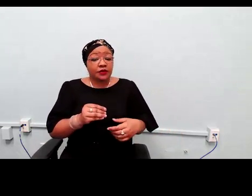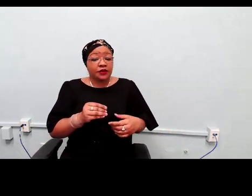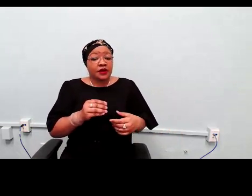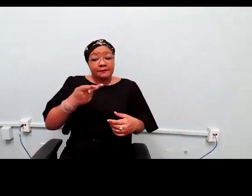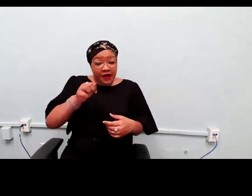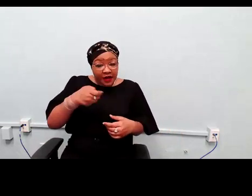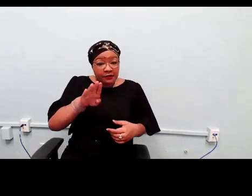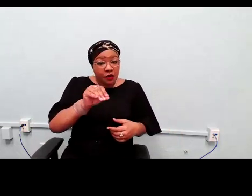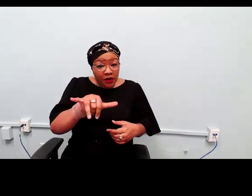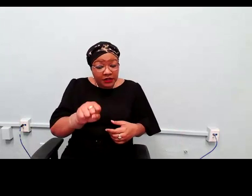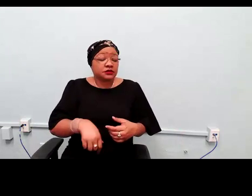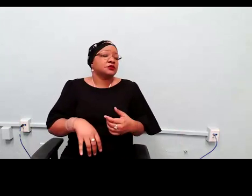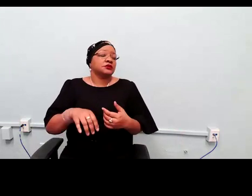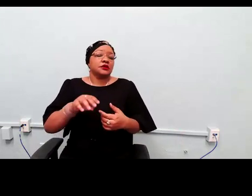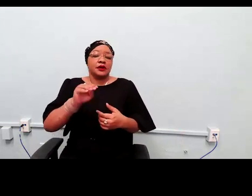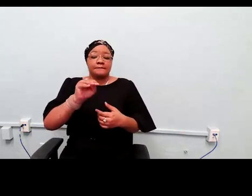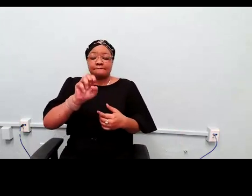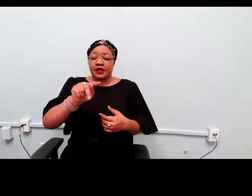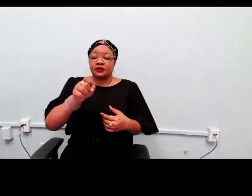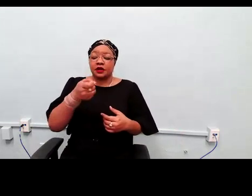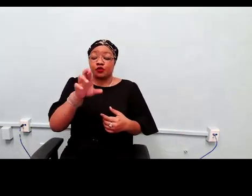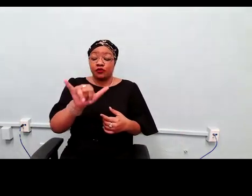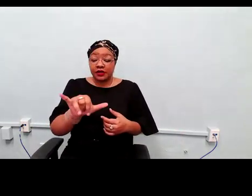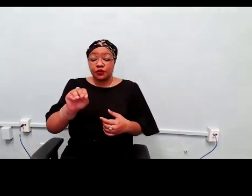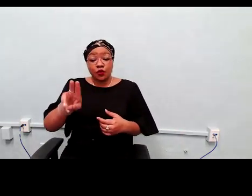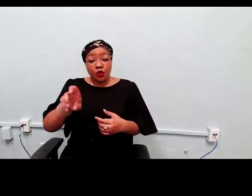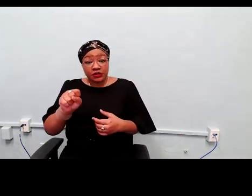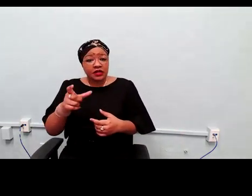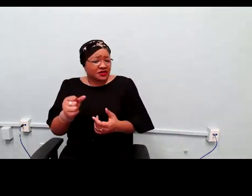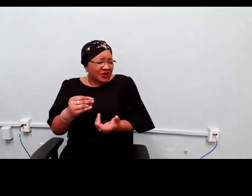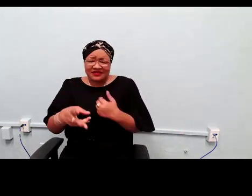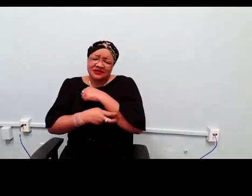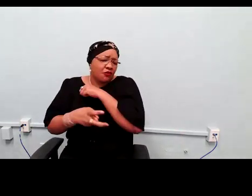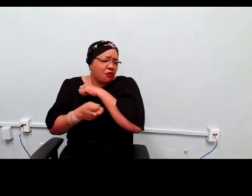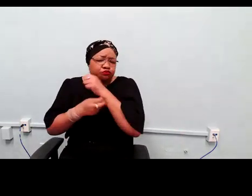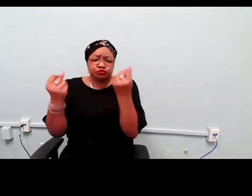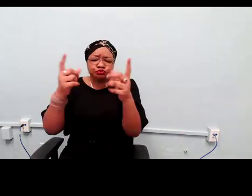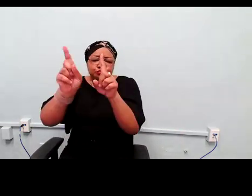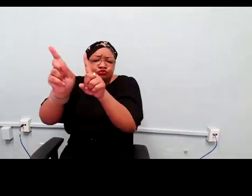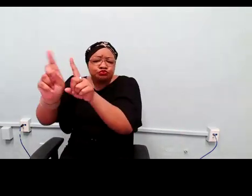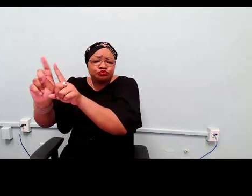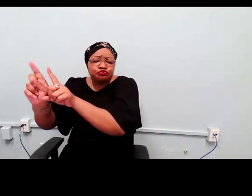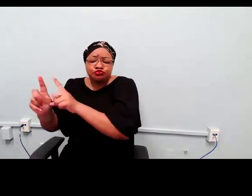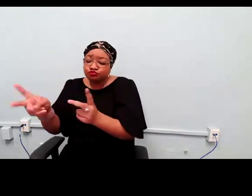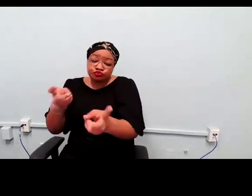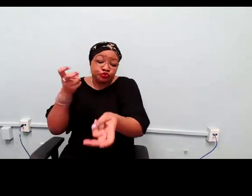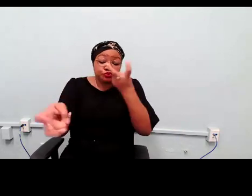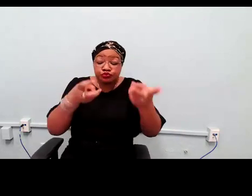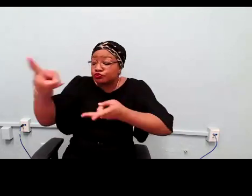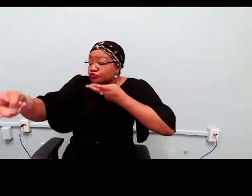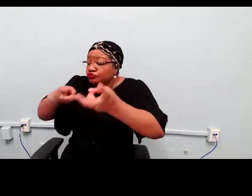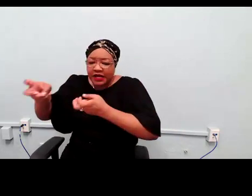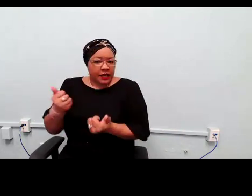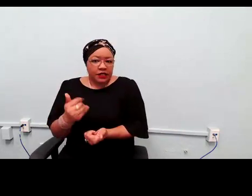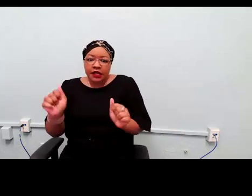game. Taylor stole bicycles, clothes, electronics, tools, watches, anything she could